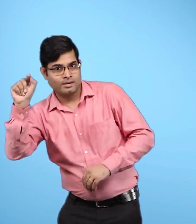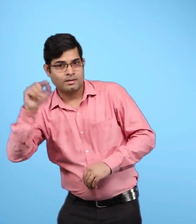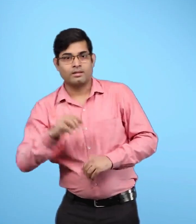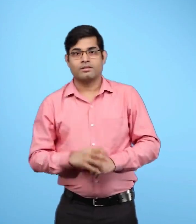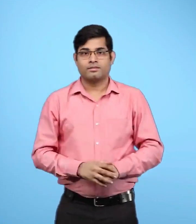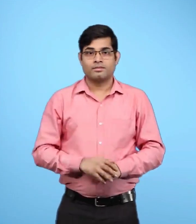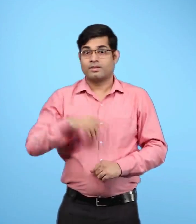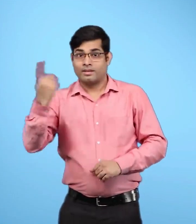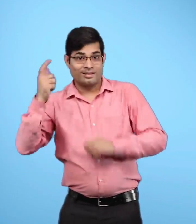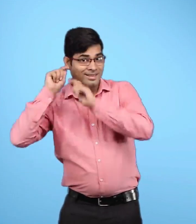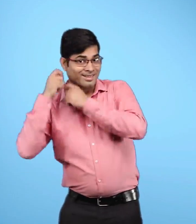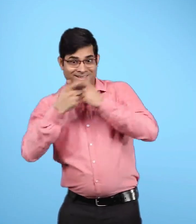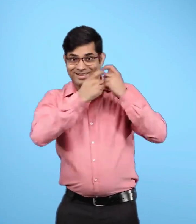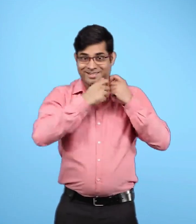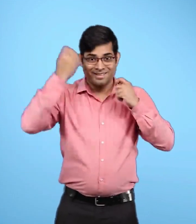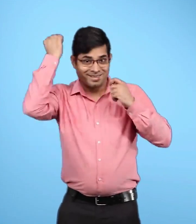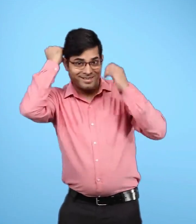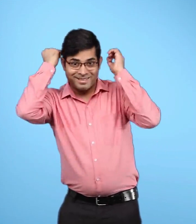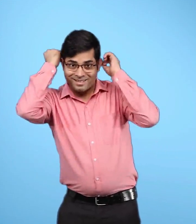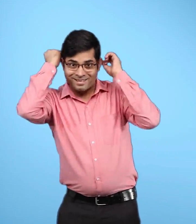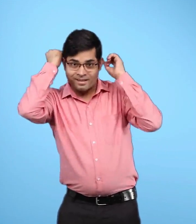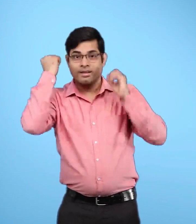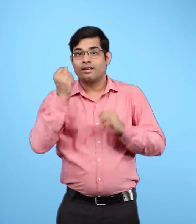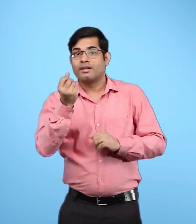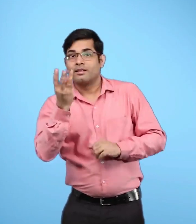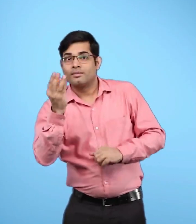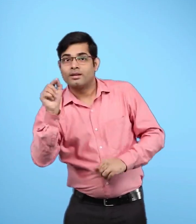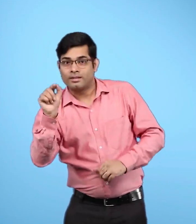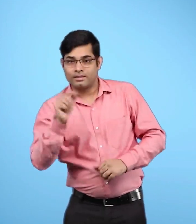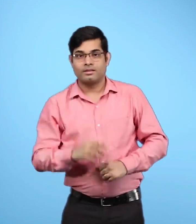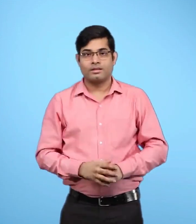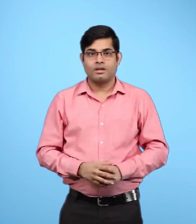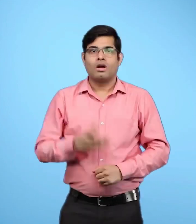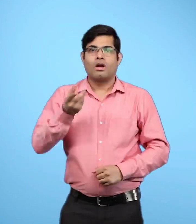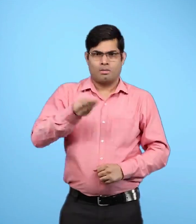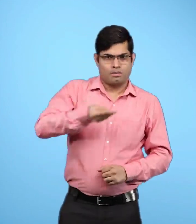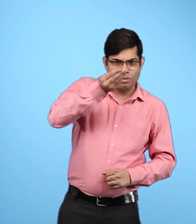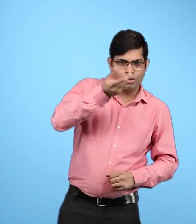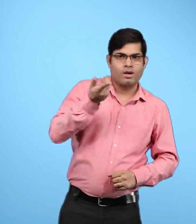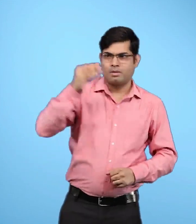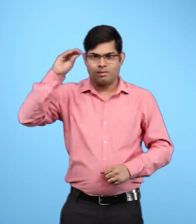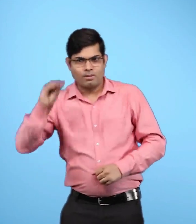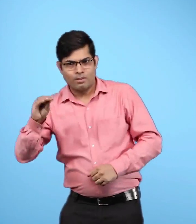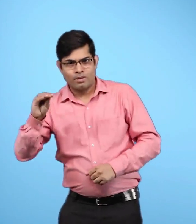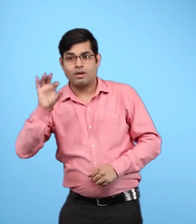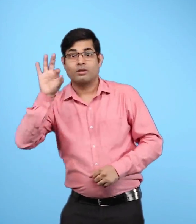Then the number of children with 2 ponytails. The options are more or less.